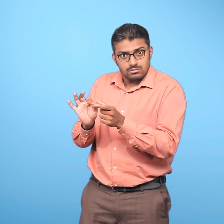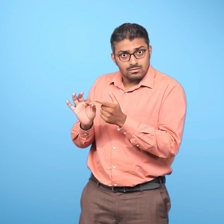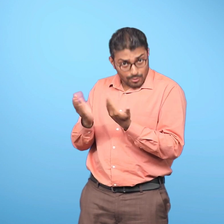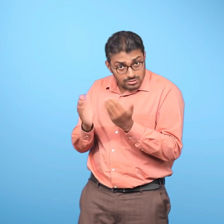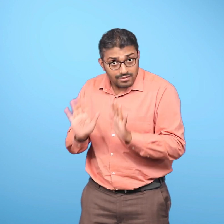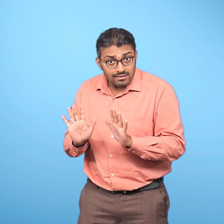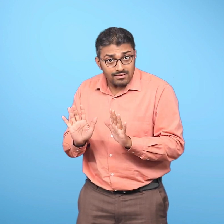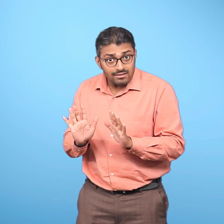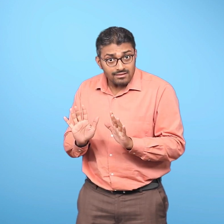stick?